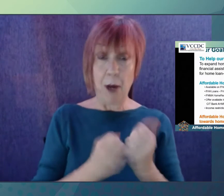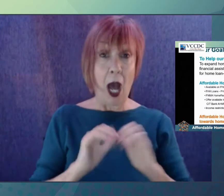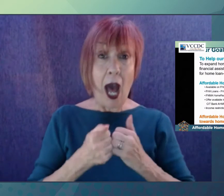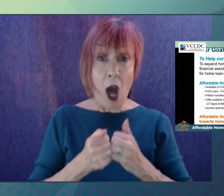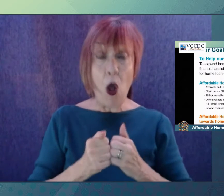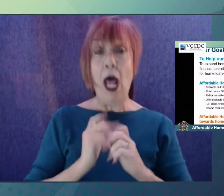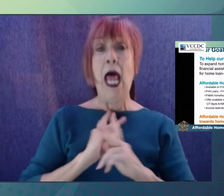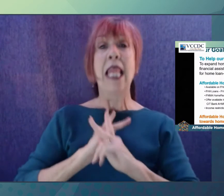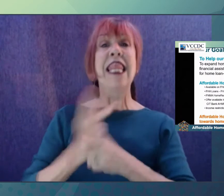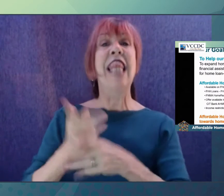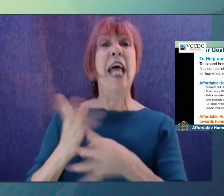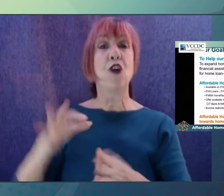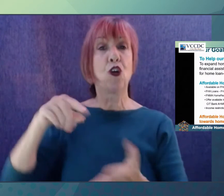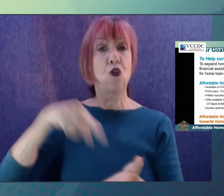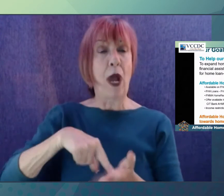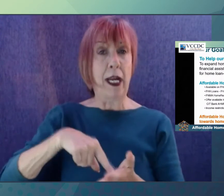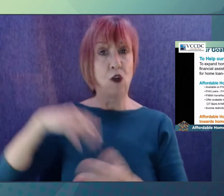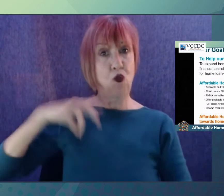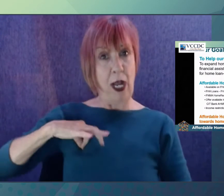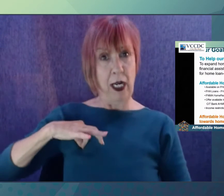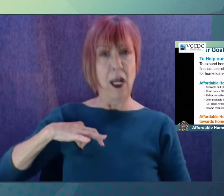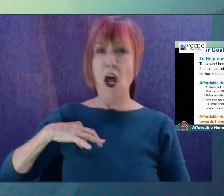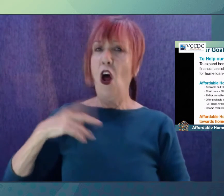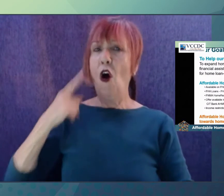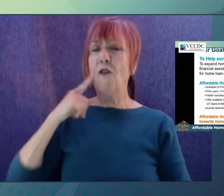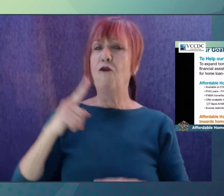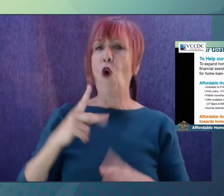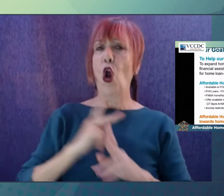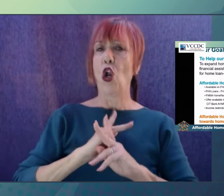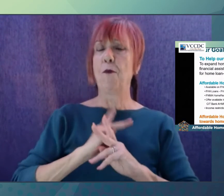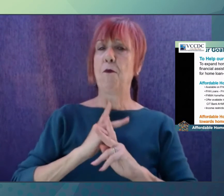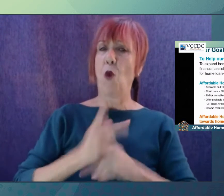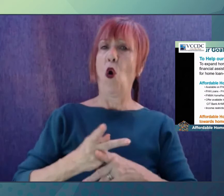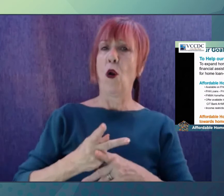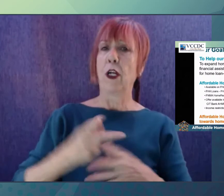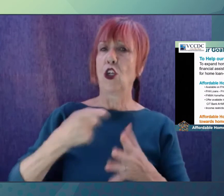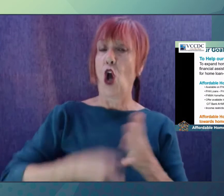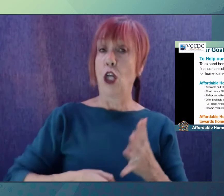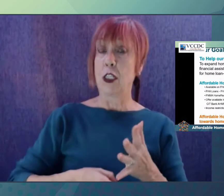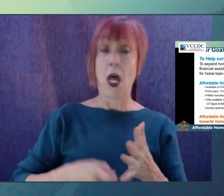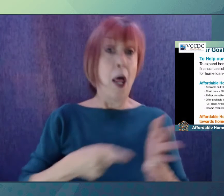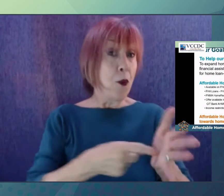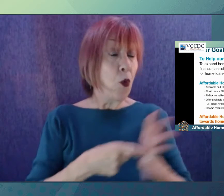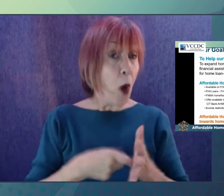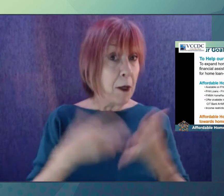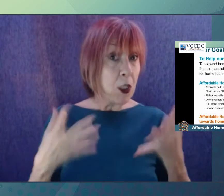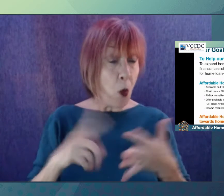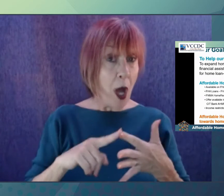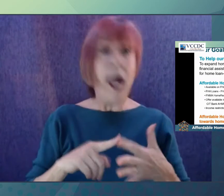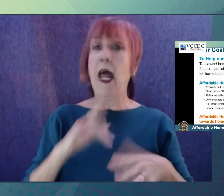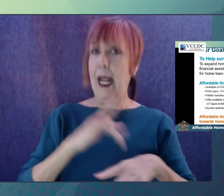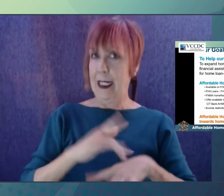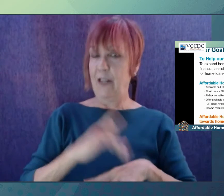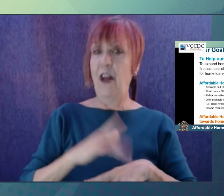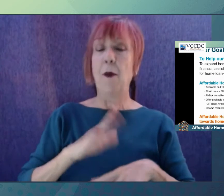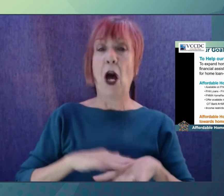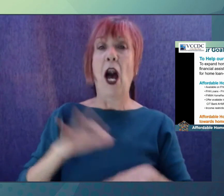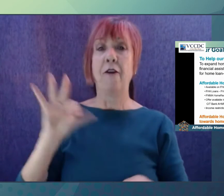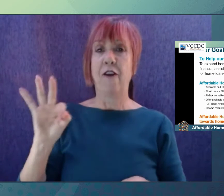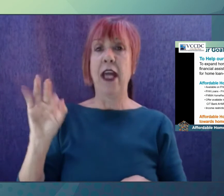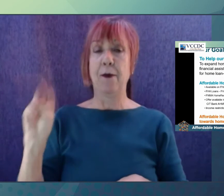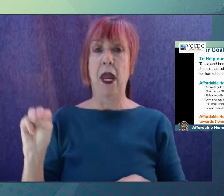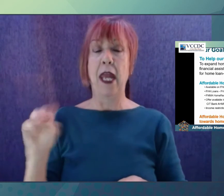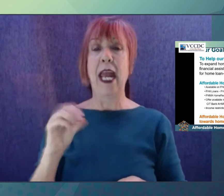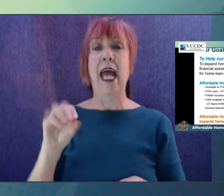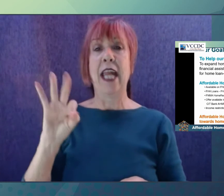be used for home loan related costs. The Affordable Home Mortgage Program requirements are that it's available on our Fannie Mae and our